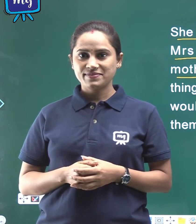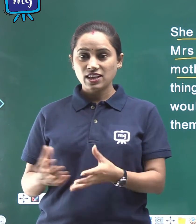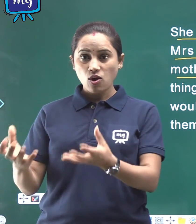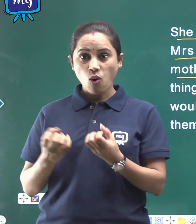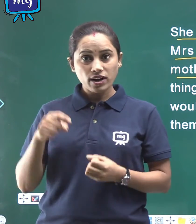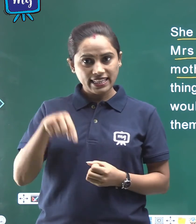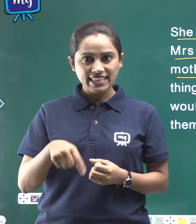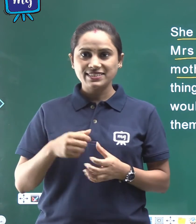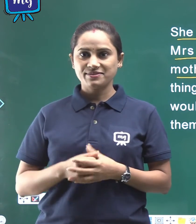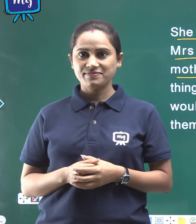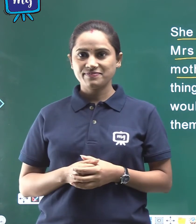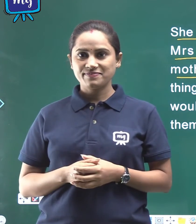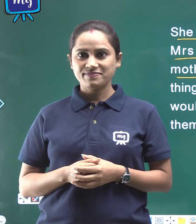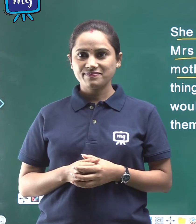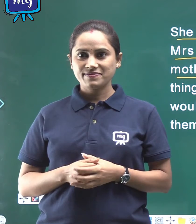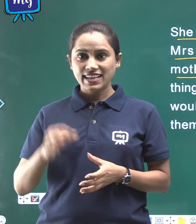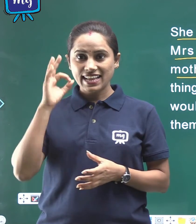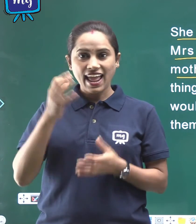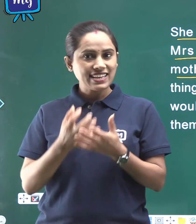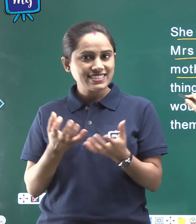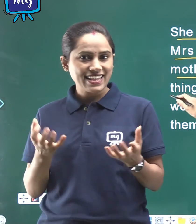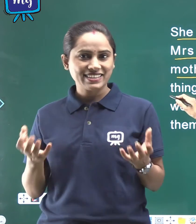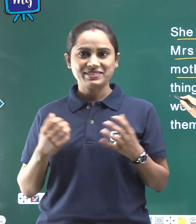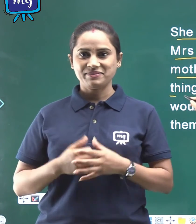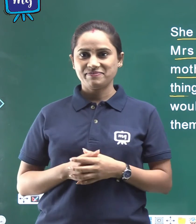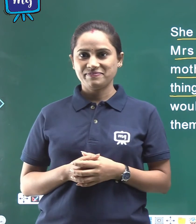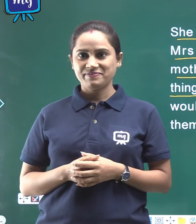got these nice things.